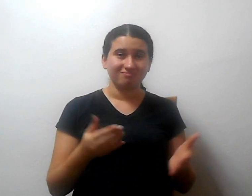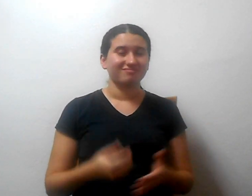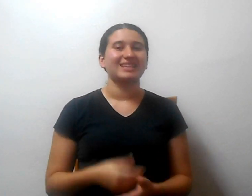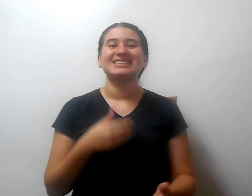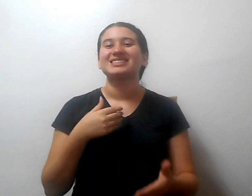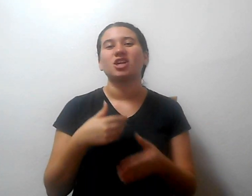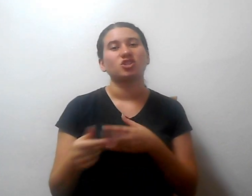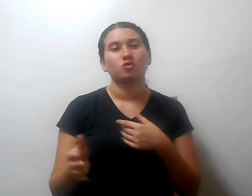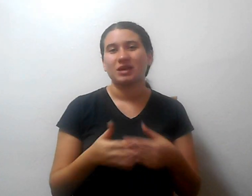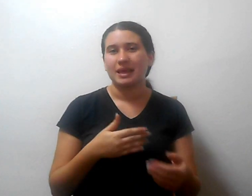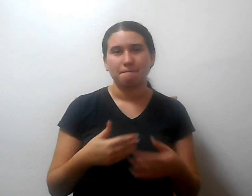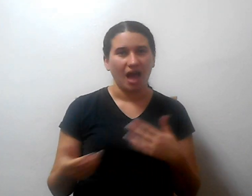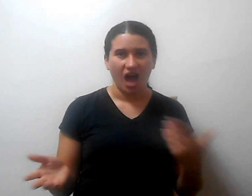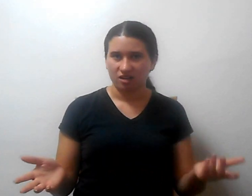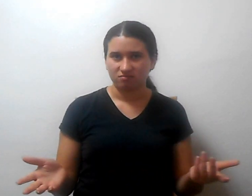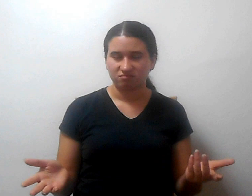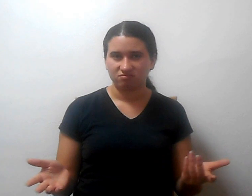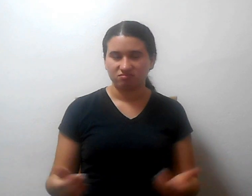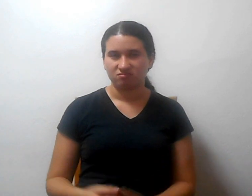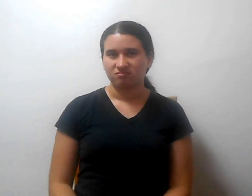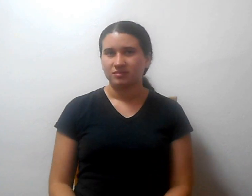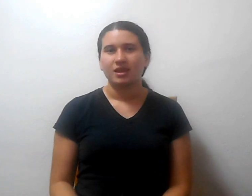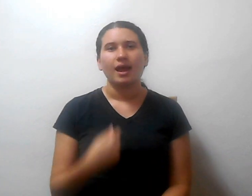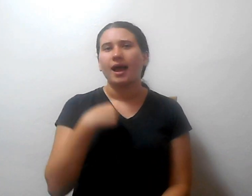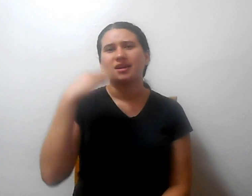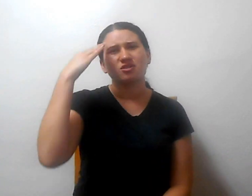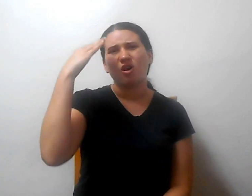really matter. I know I don't need it.